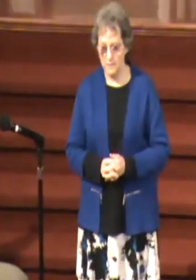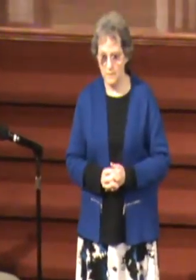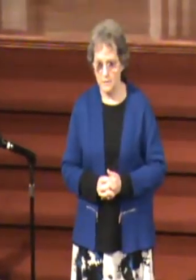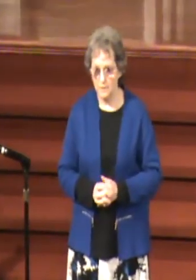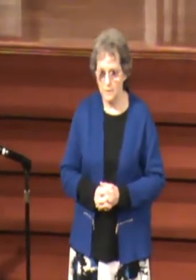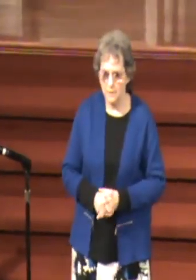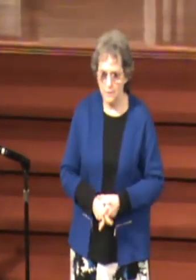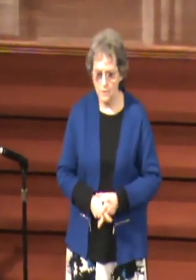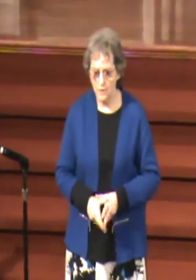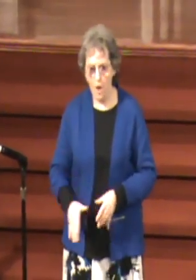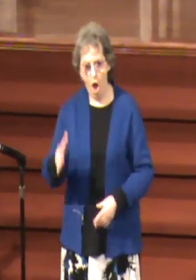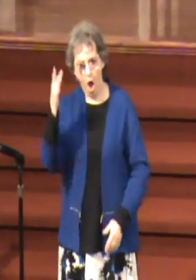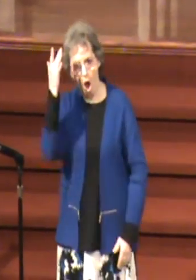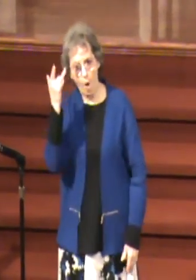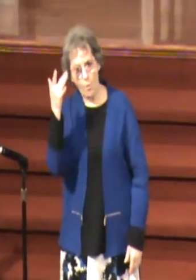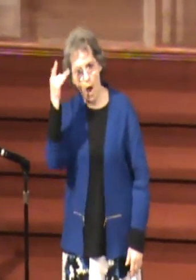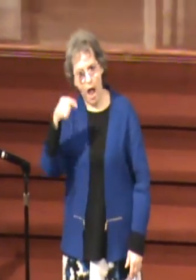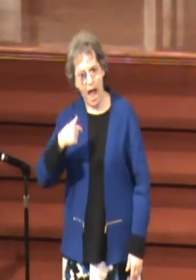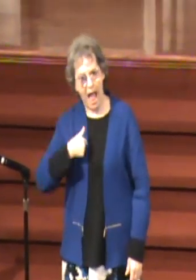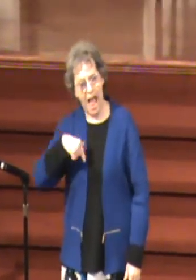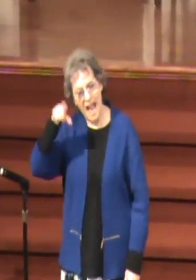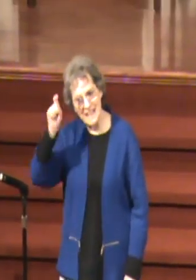Why should I feel